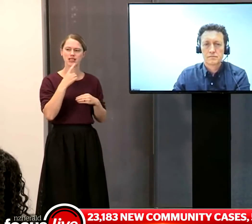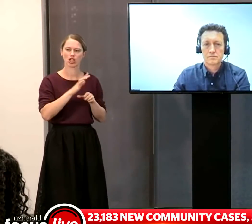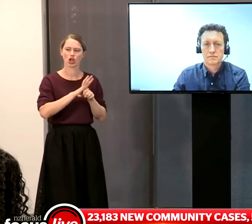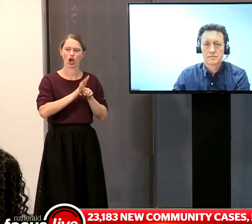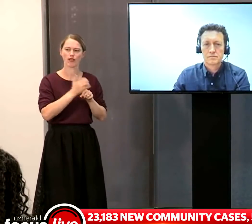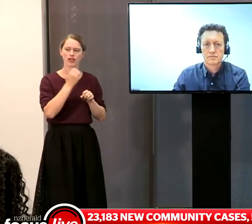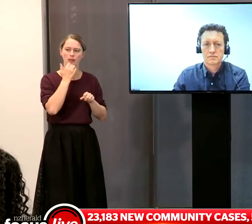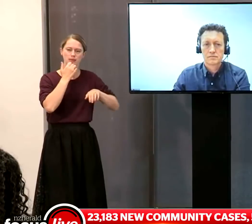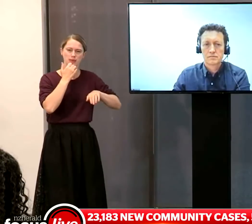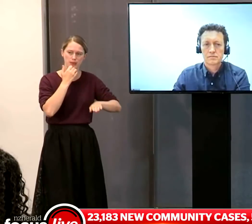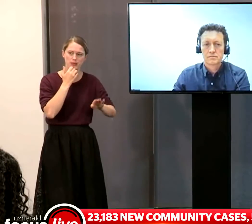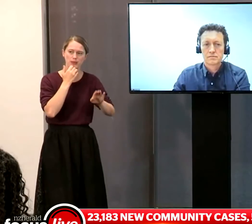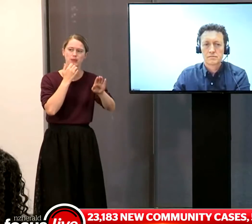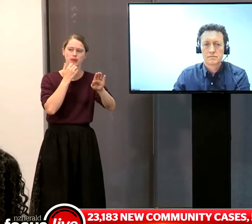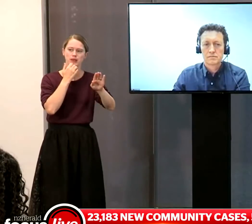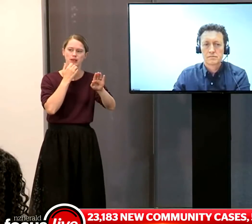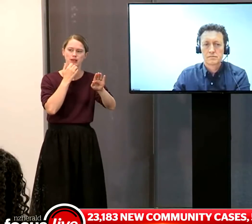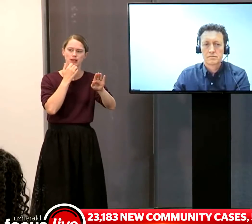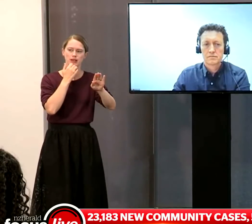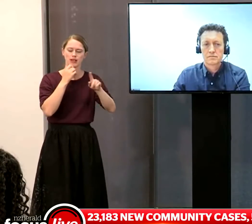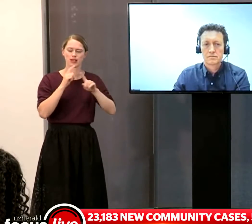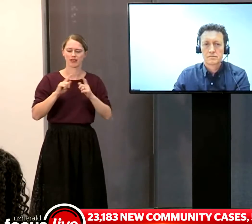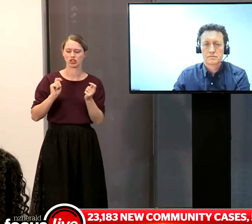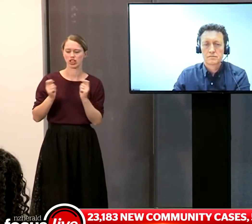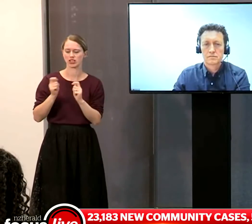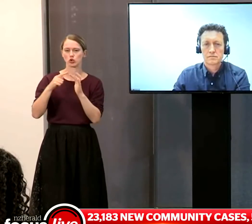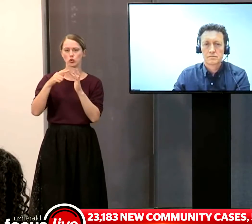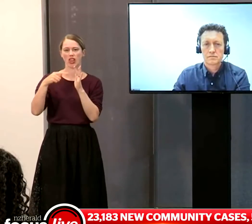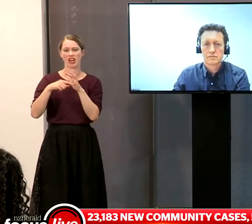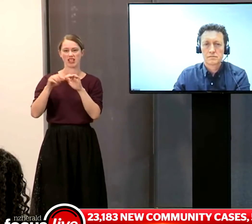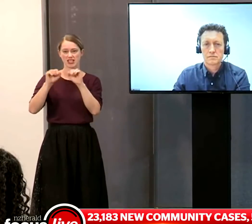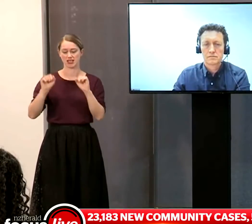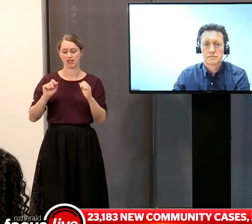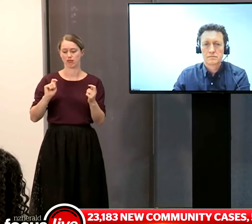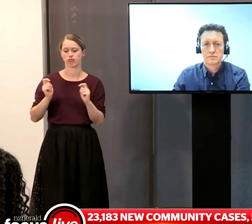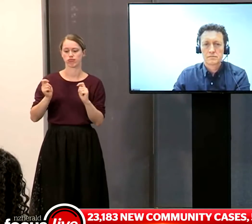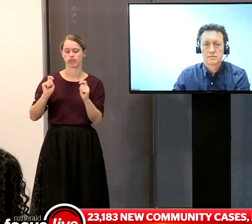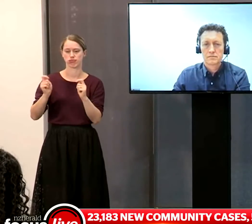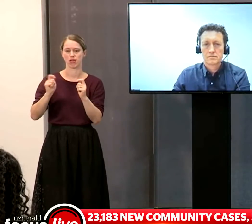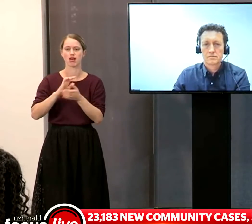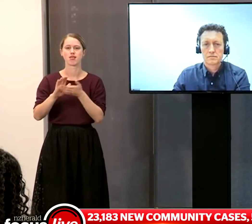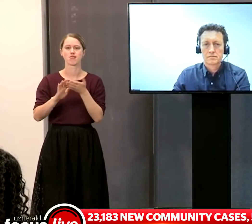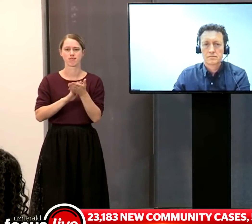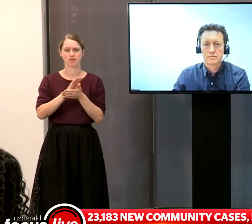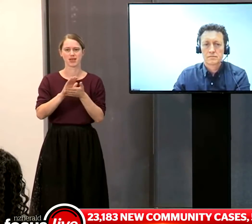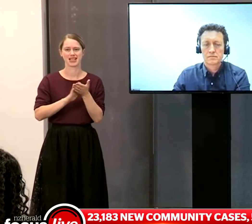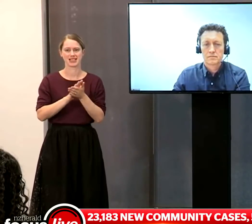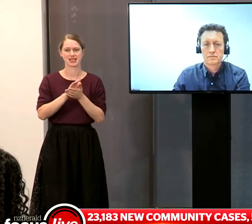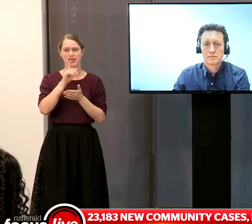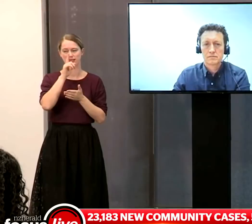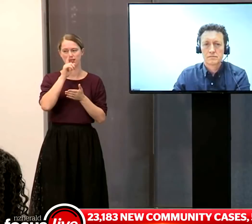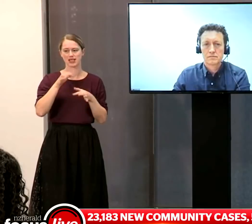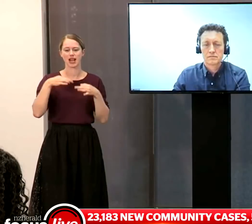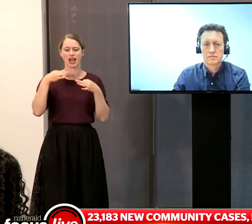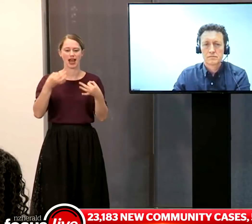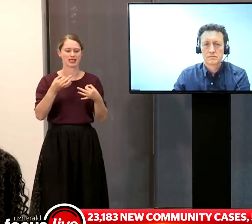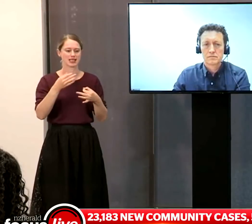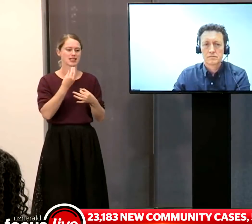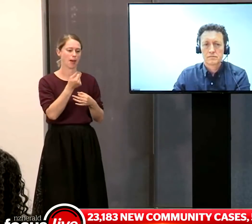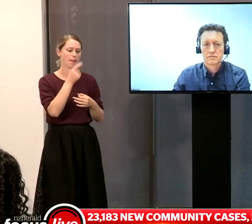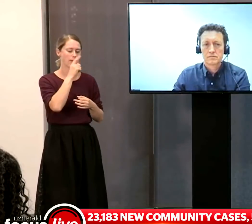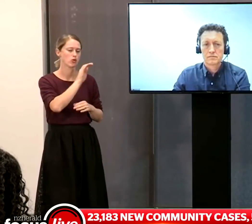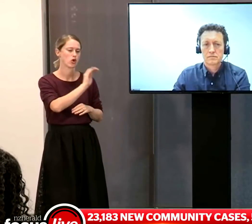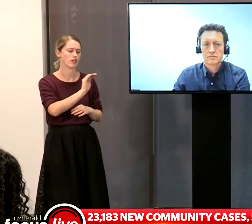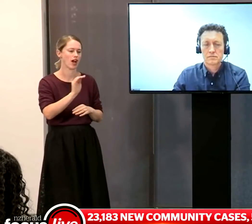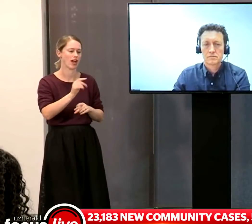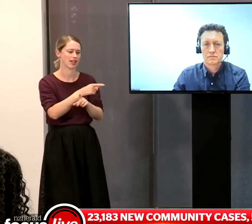case numbers and multiple concurrent changes to IT systems have resulted in delays in notifying some